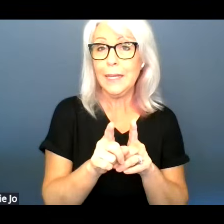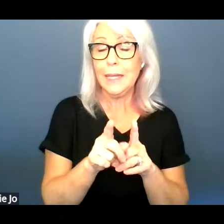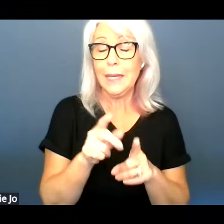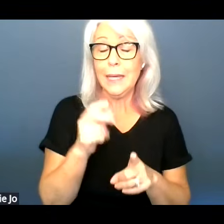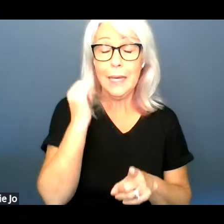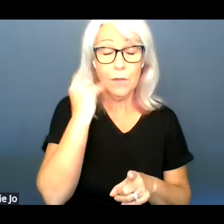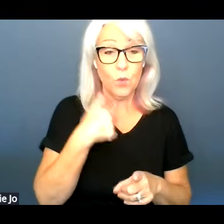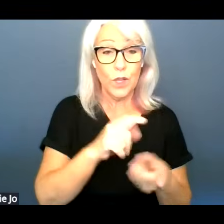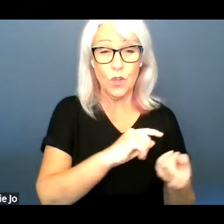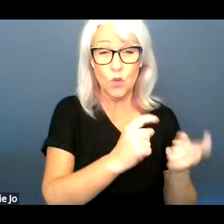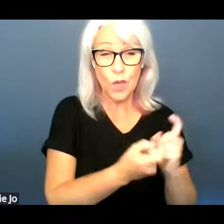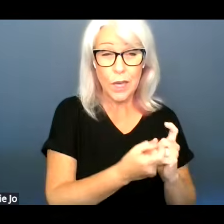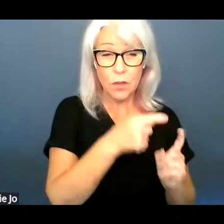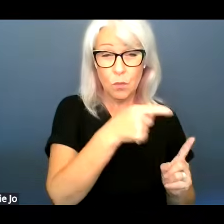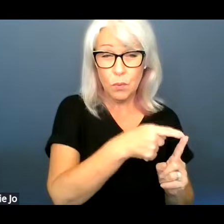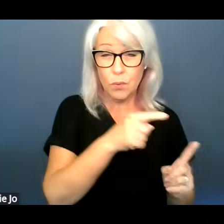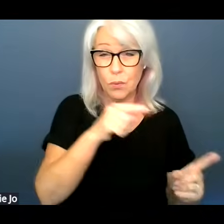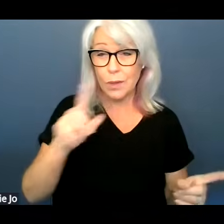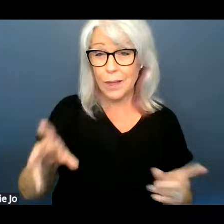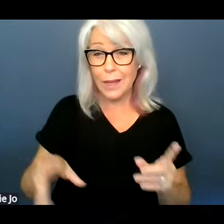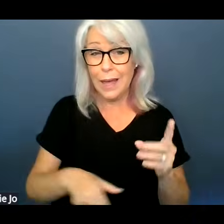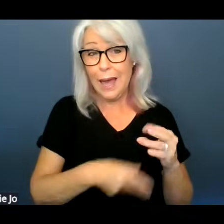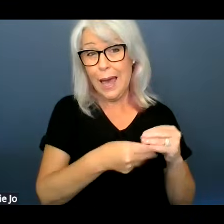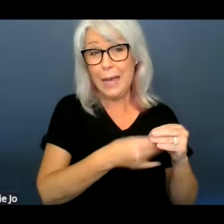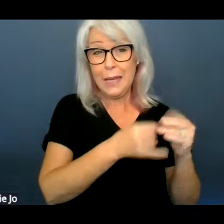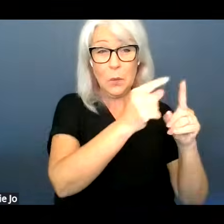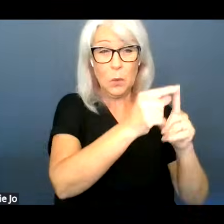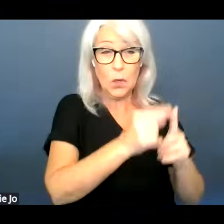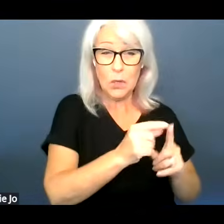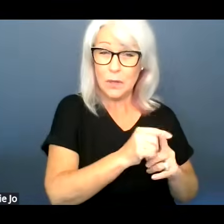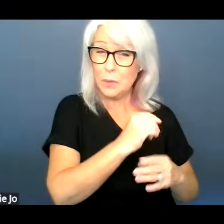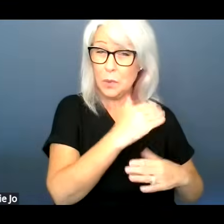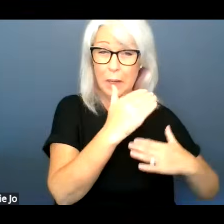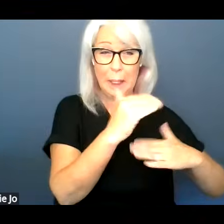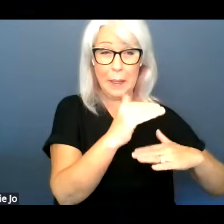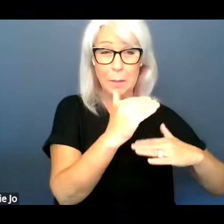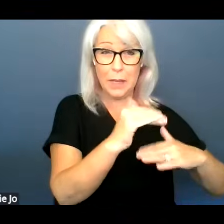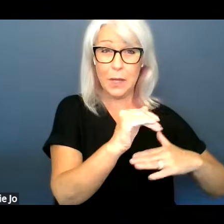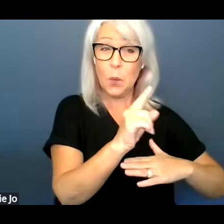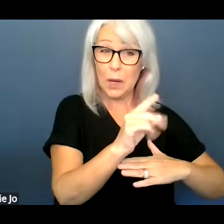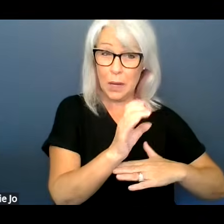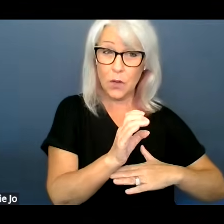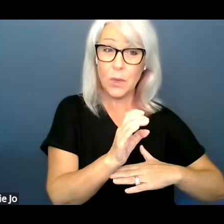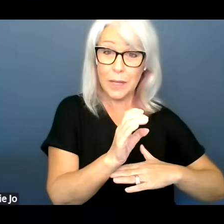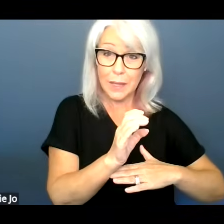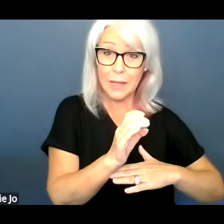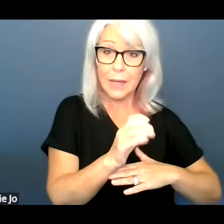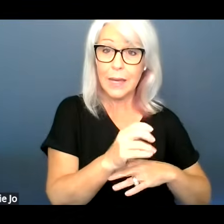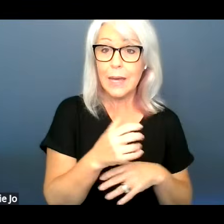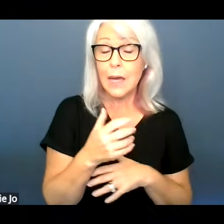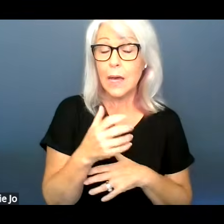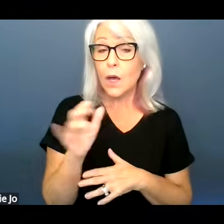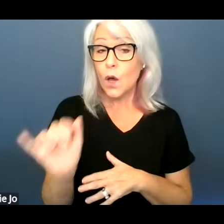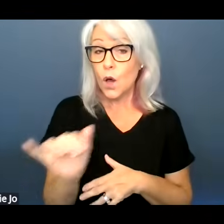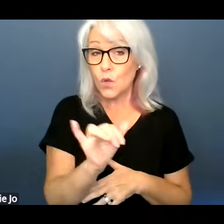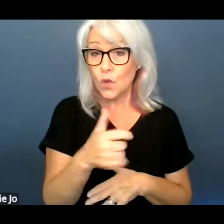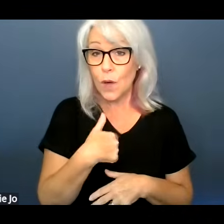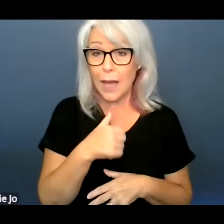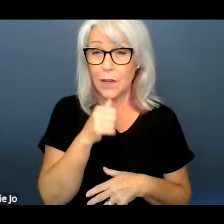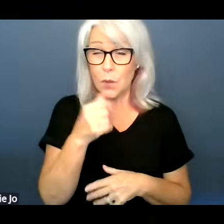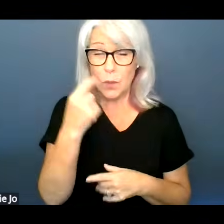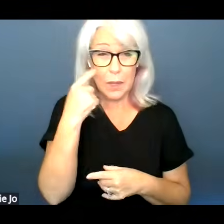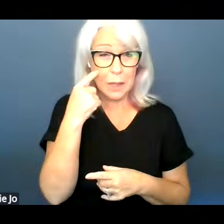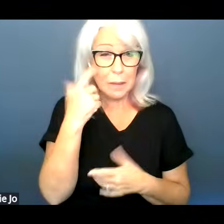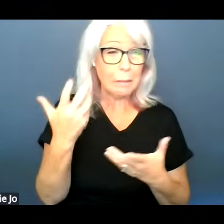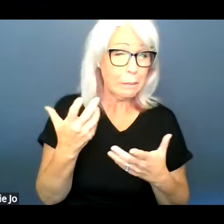Just one thing that adds words and we're right at 100. Oh, that counts. Yeah, Okay. and another thing is, I mean, I don't know that that's necessarily clear. I